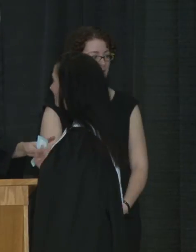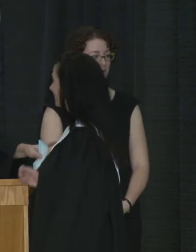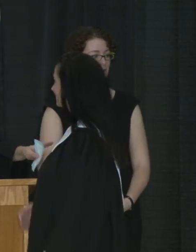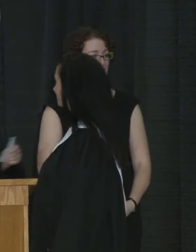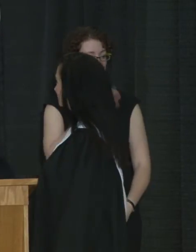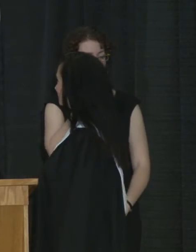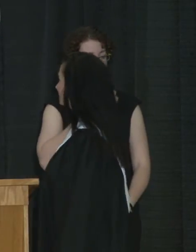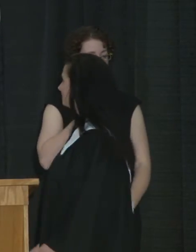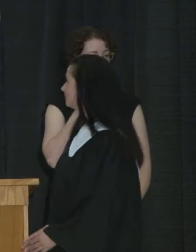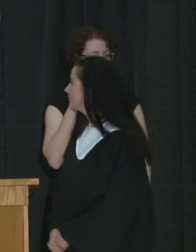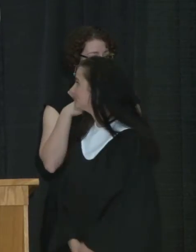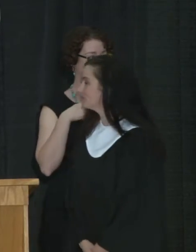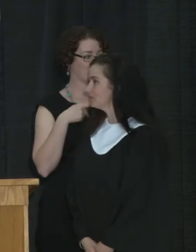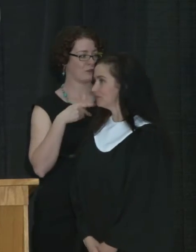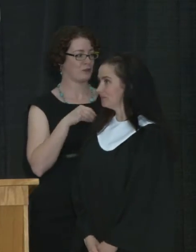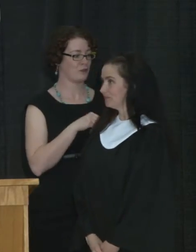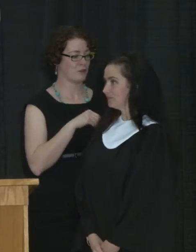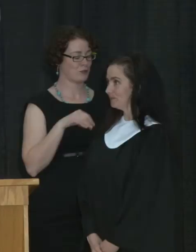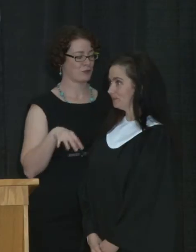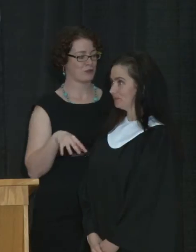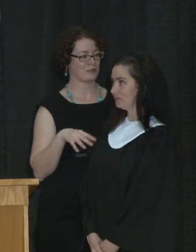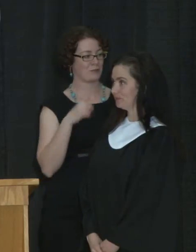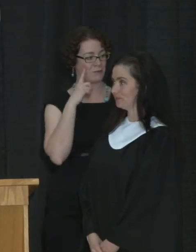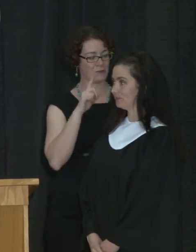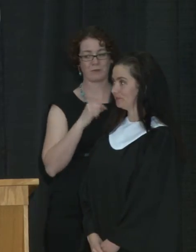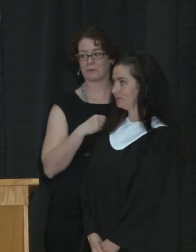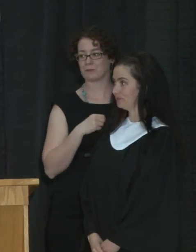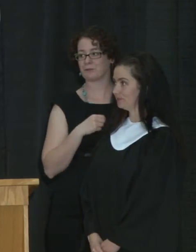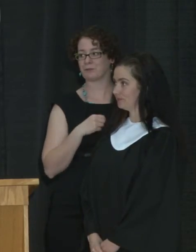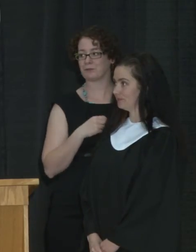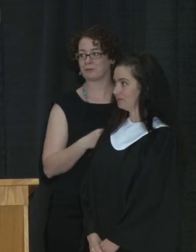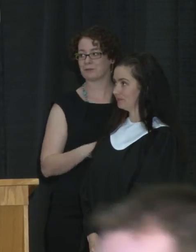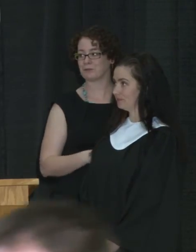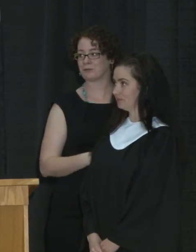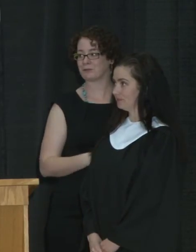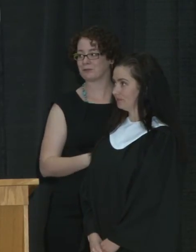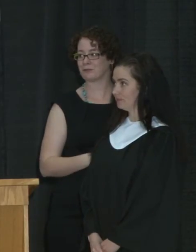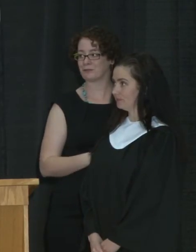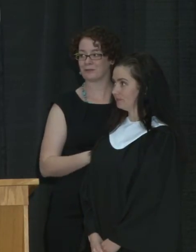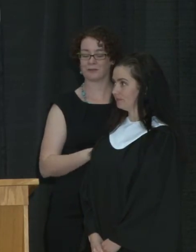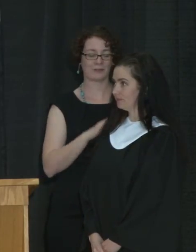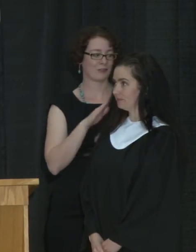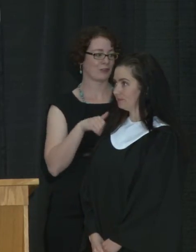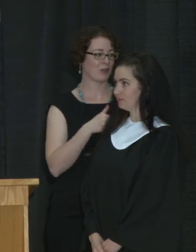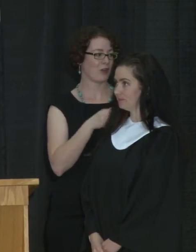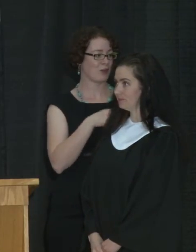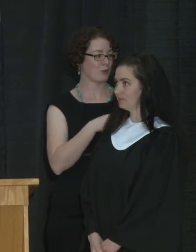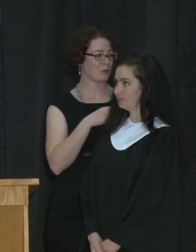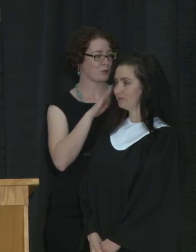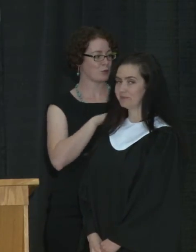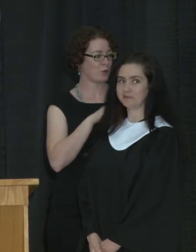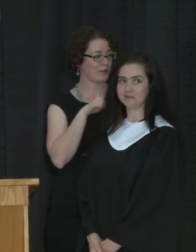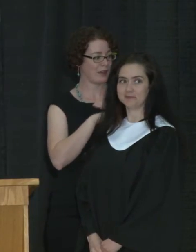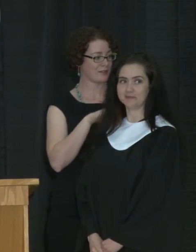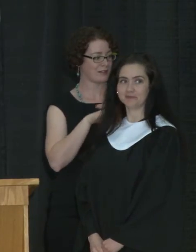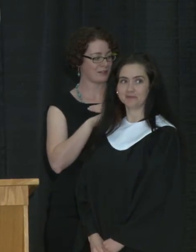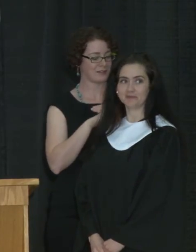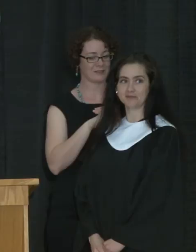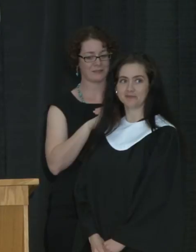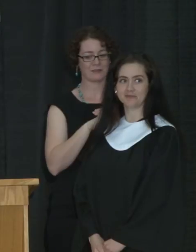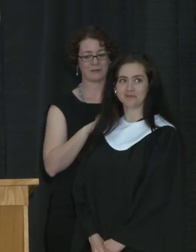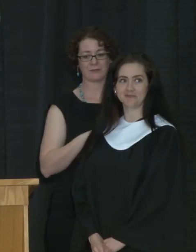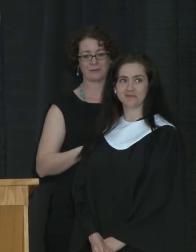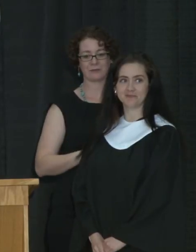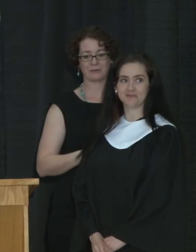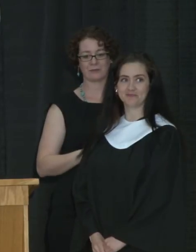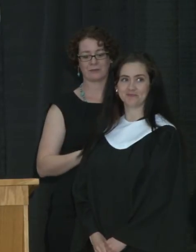Madam Vice President, I present to you the following candidates who have completed all of the requirements for credentials in the School of Access for the